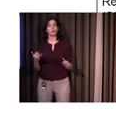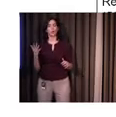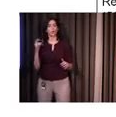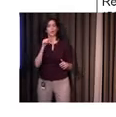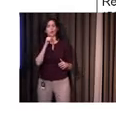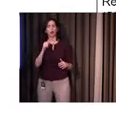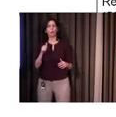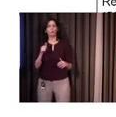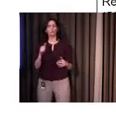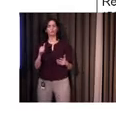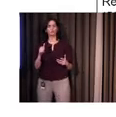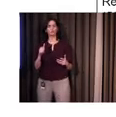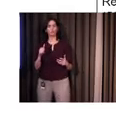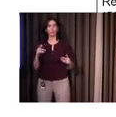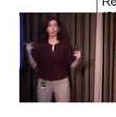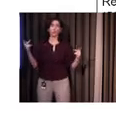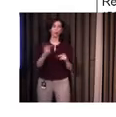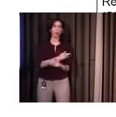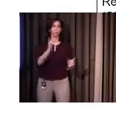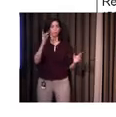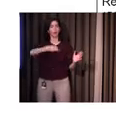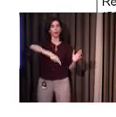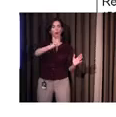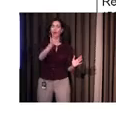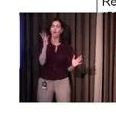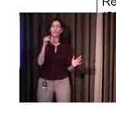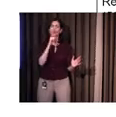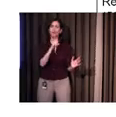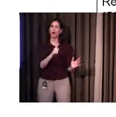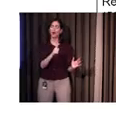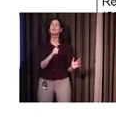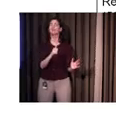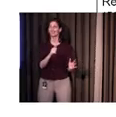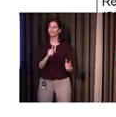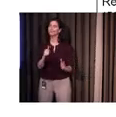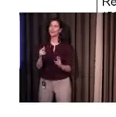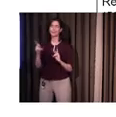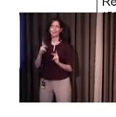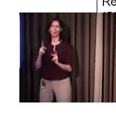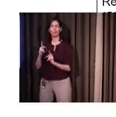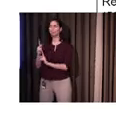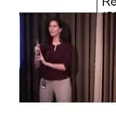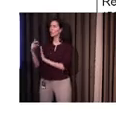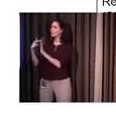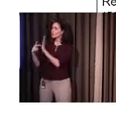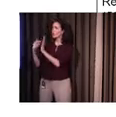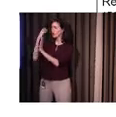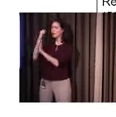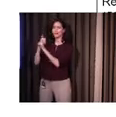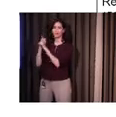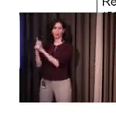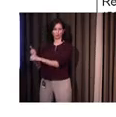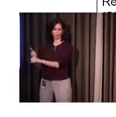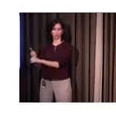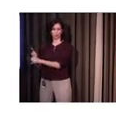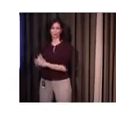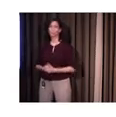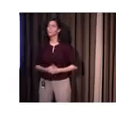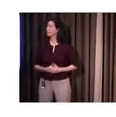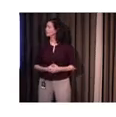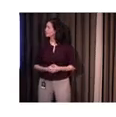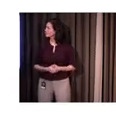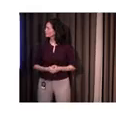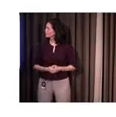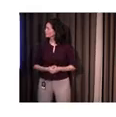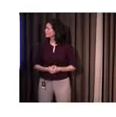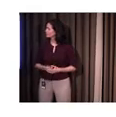relatively speaking, is because of people following the common sense mitigation measures. Next slide, please. What